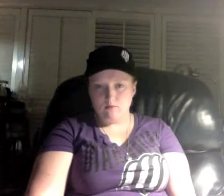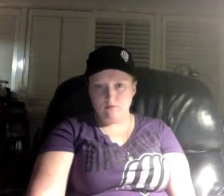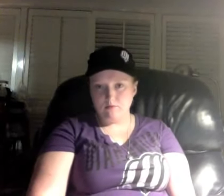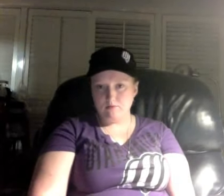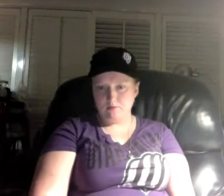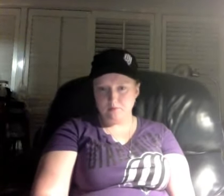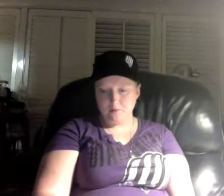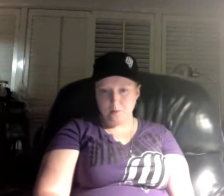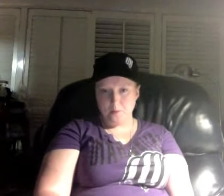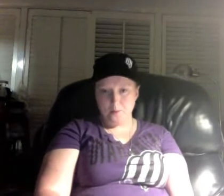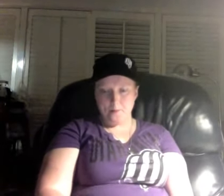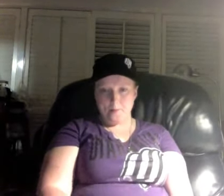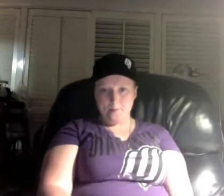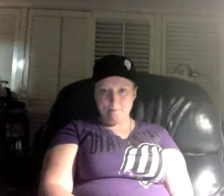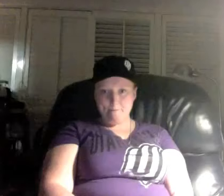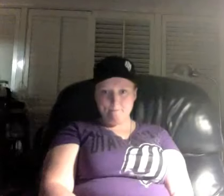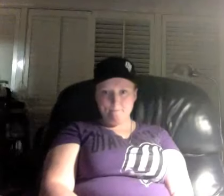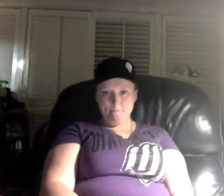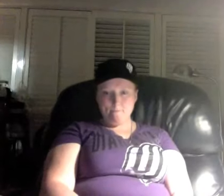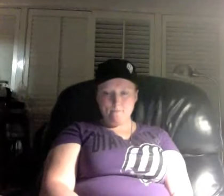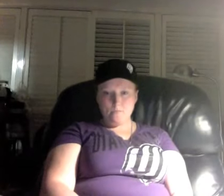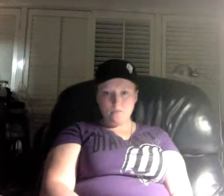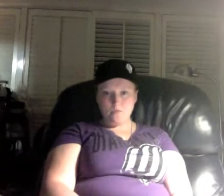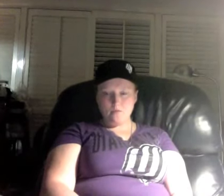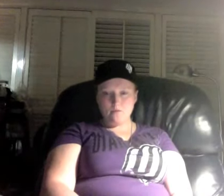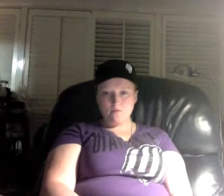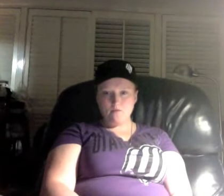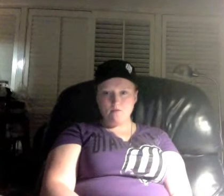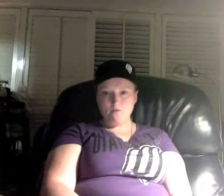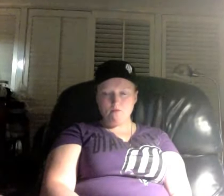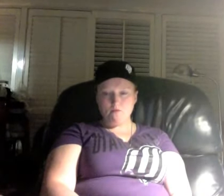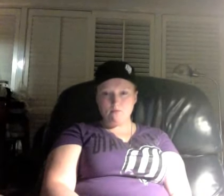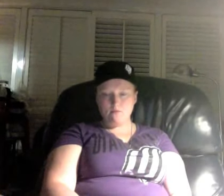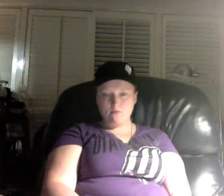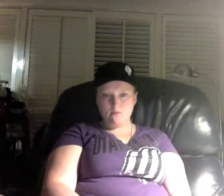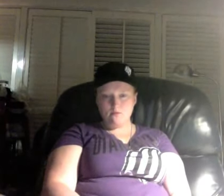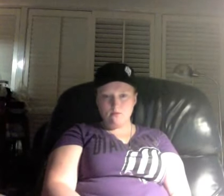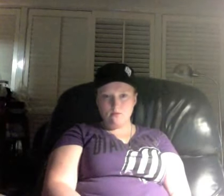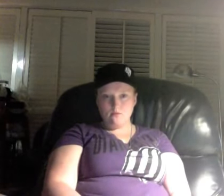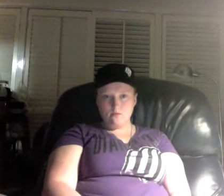minutes like talking about, oh, when my mother locked her keys in the car, I had to like crawl through the window and such and such.